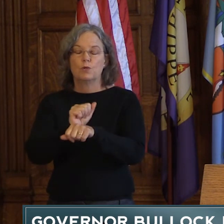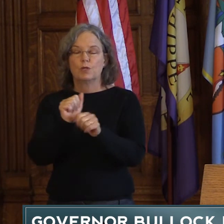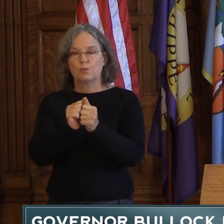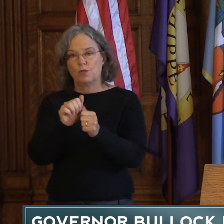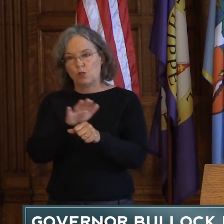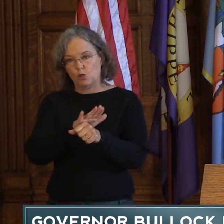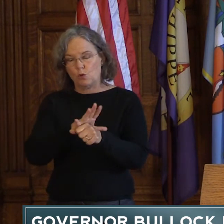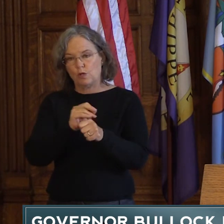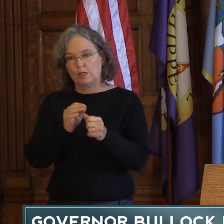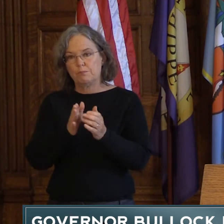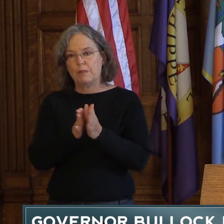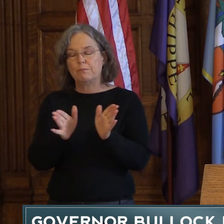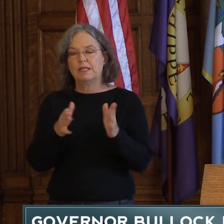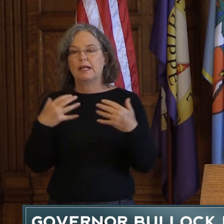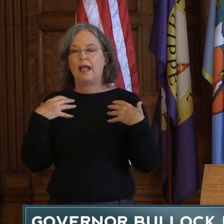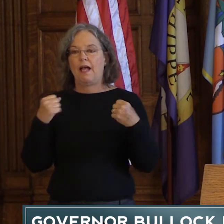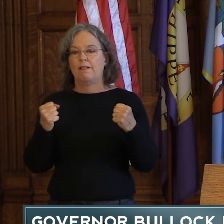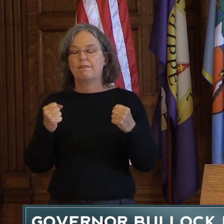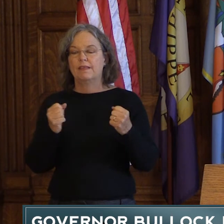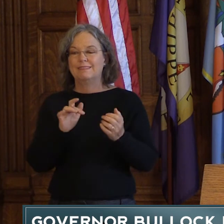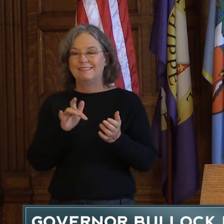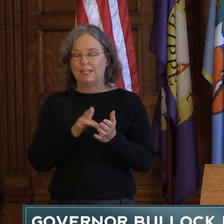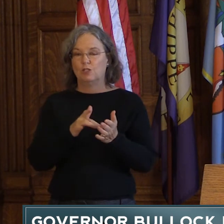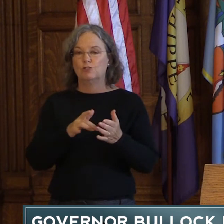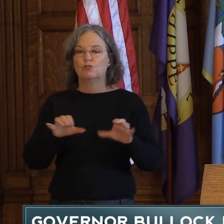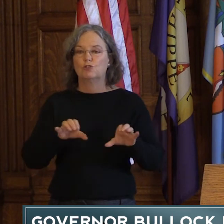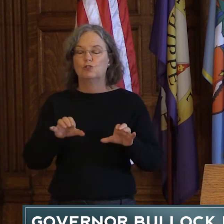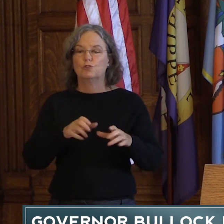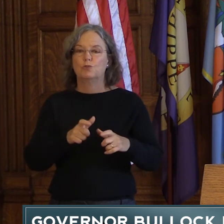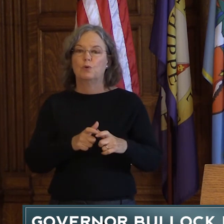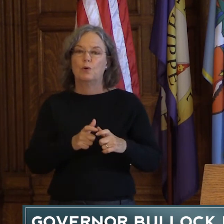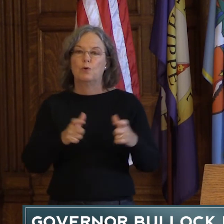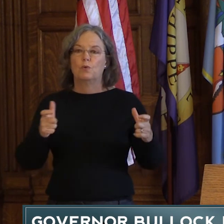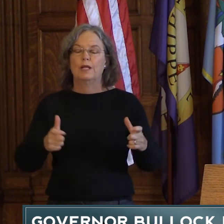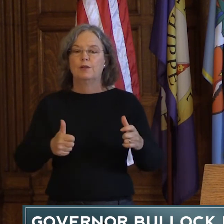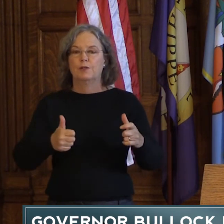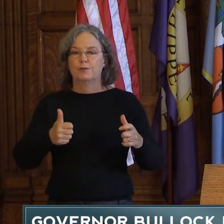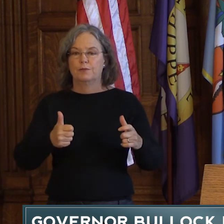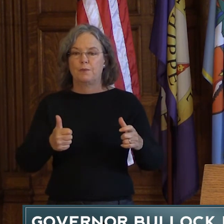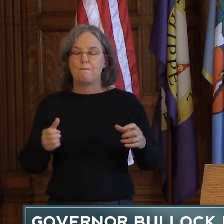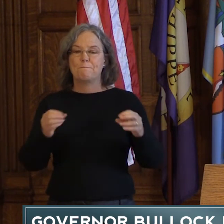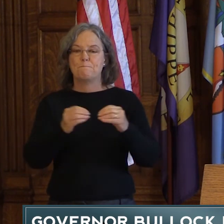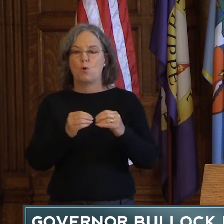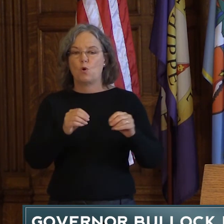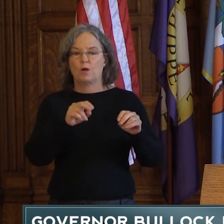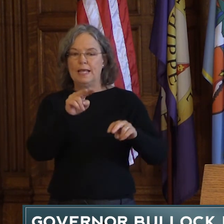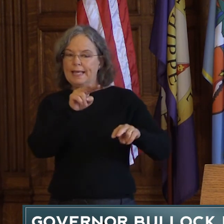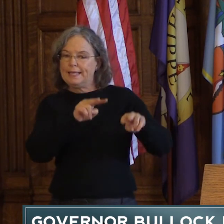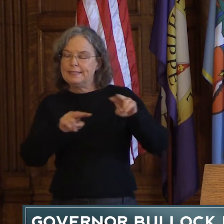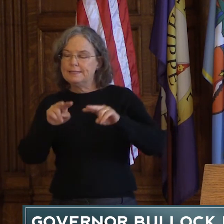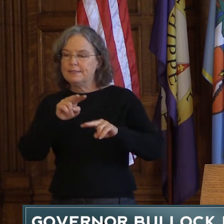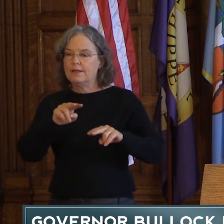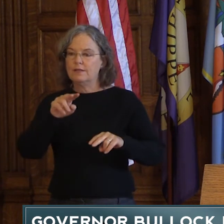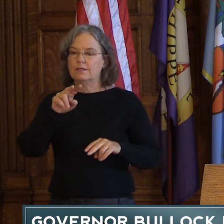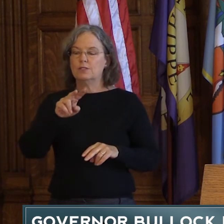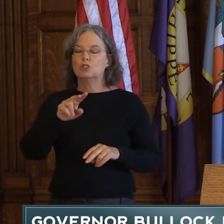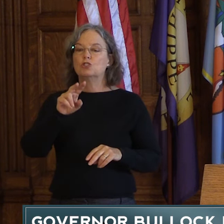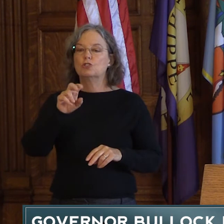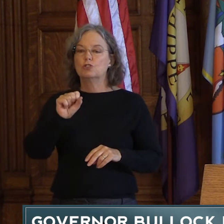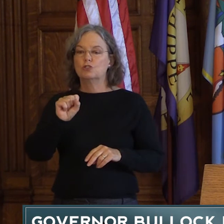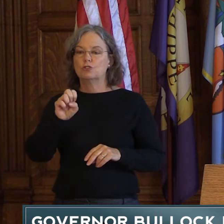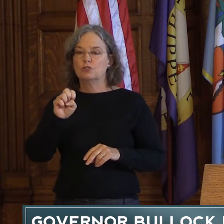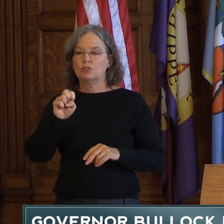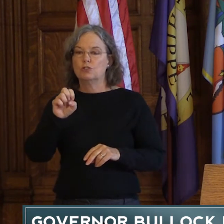centers to do a greater bit of surveillance testing, which is essentially what you said,